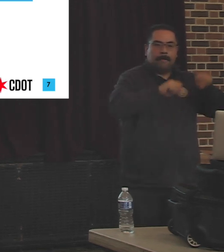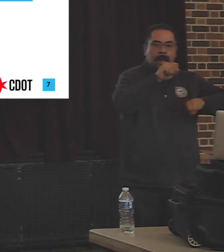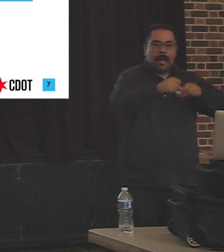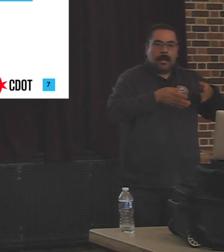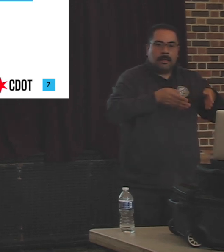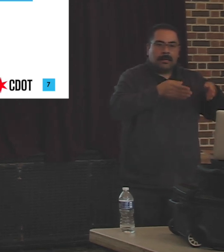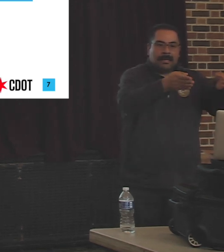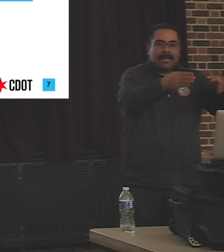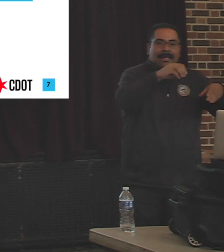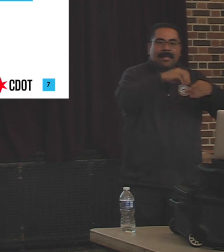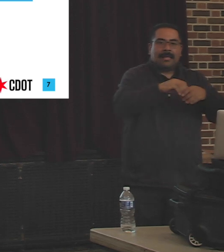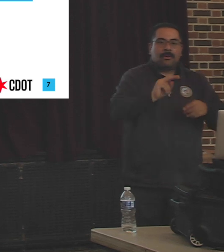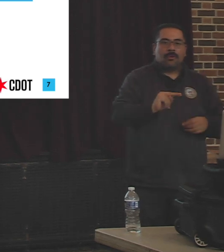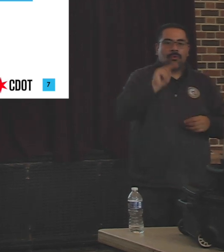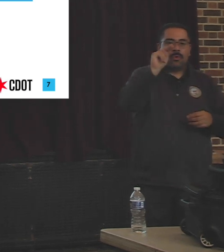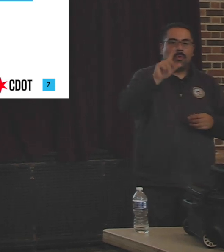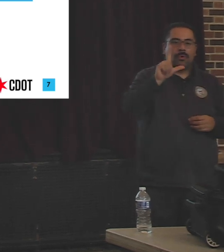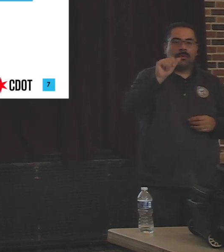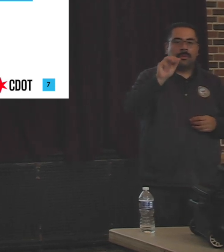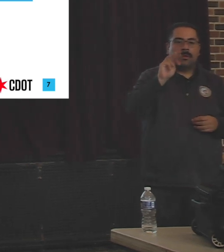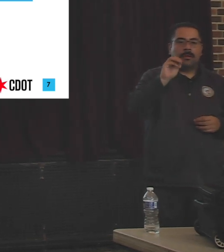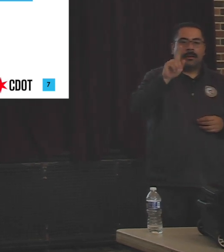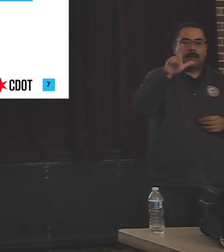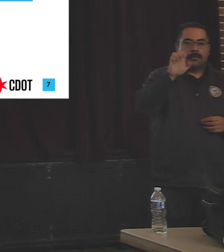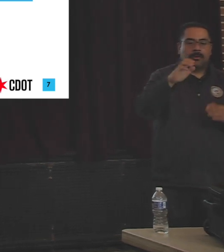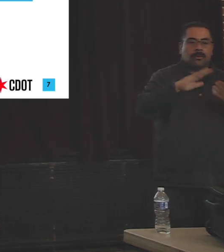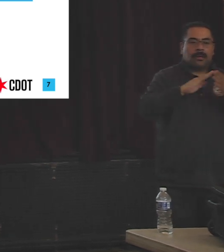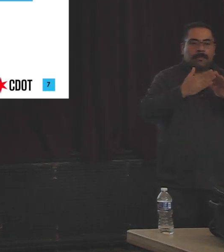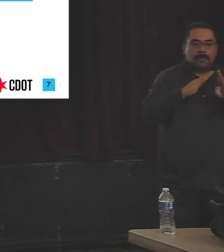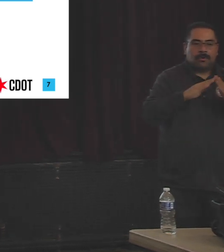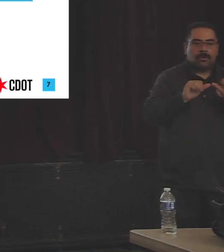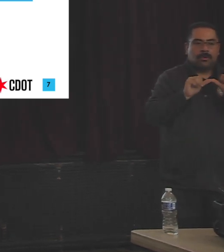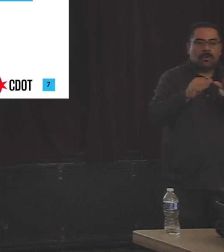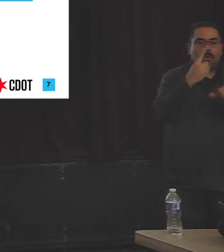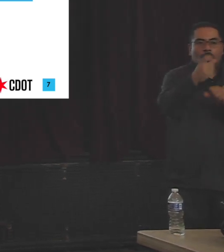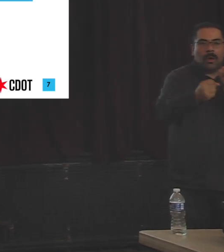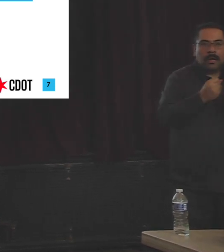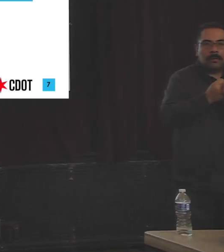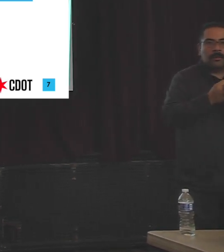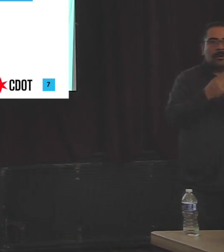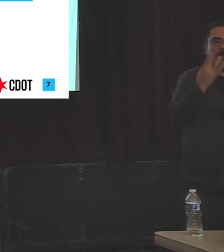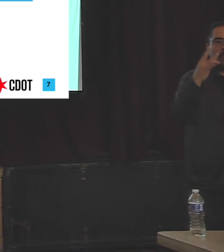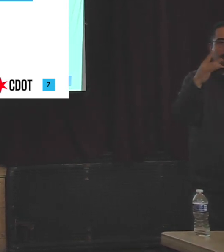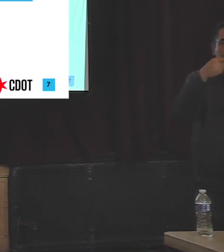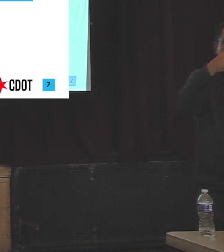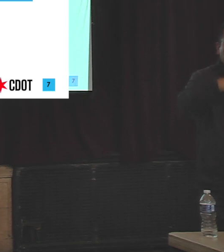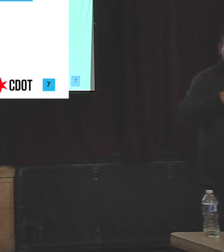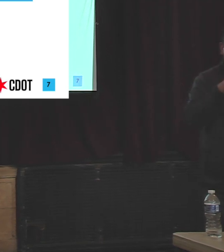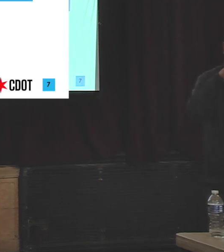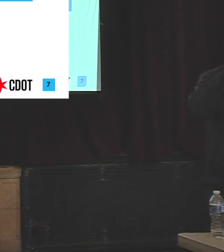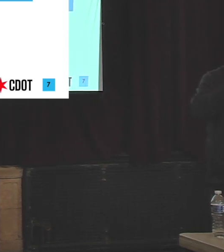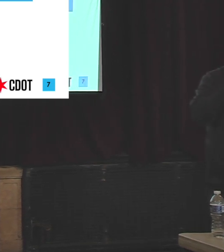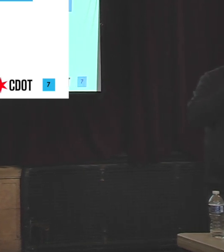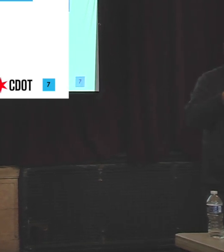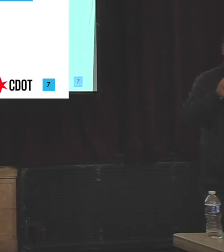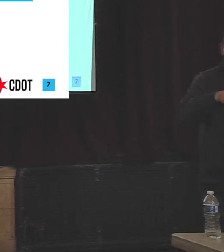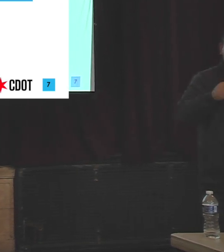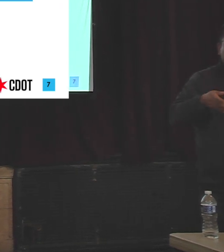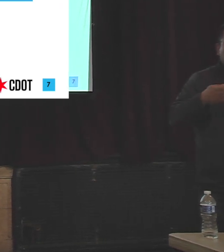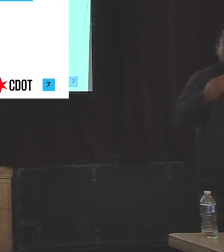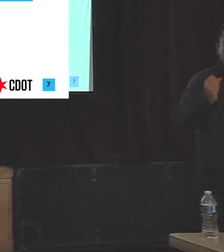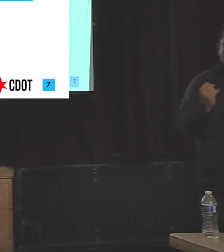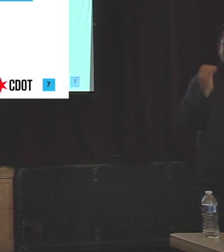within the North Lawndale community within the course of about a year or 18 months, including protected bike lanes on the